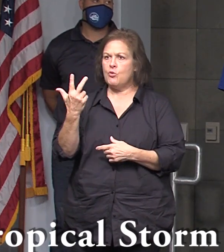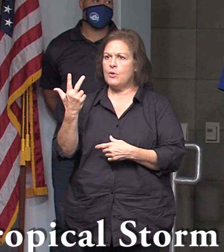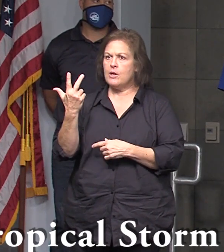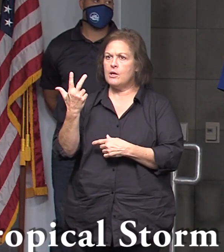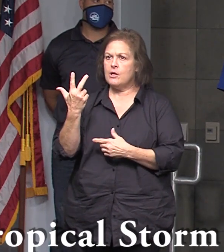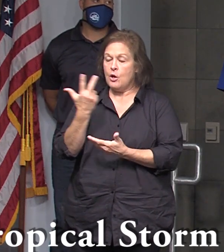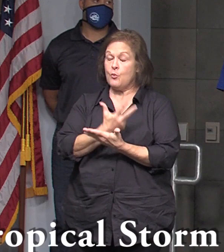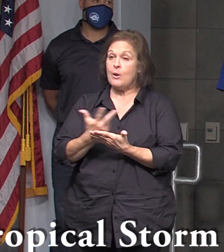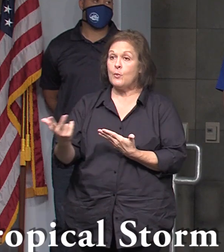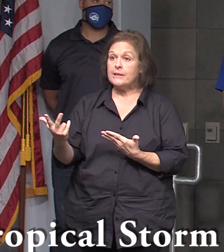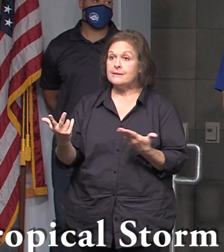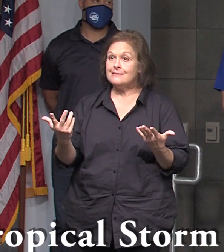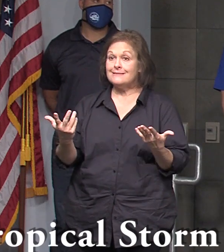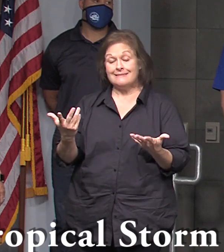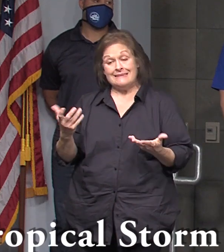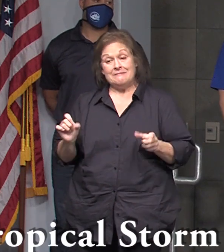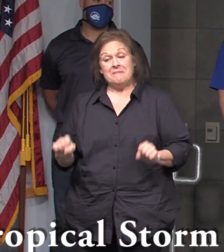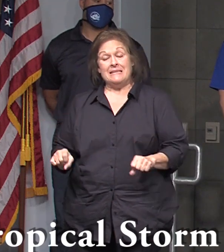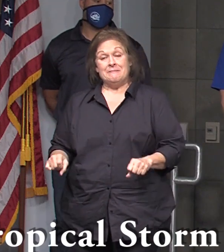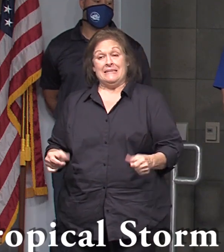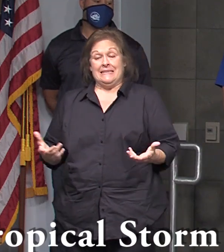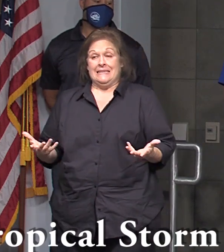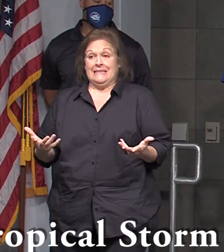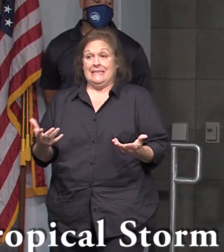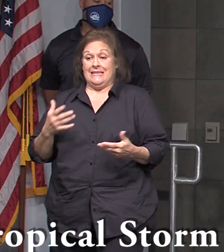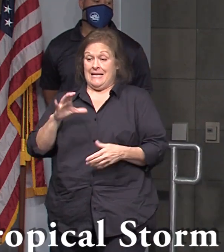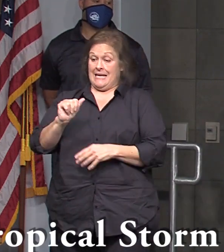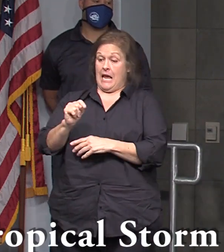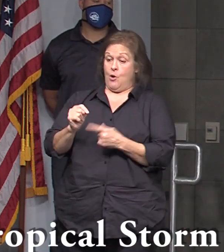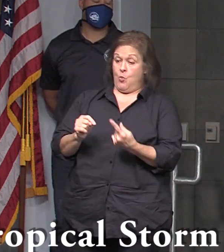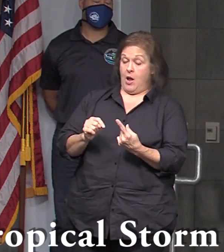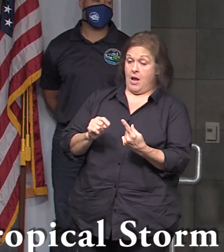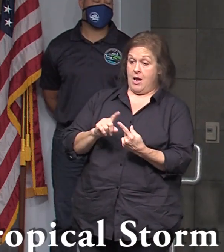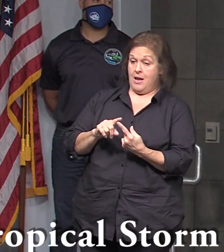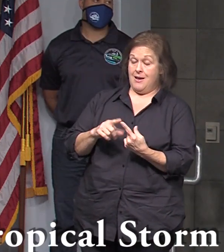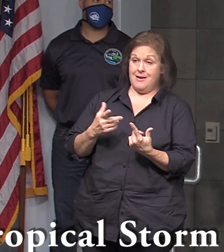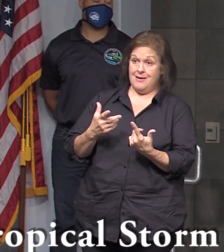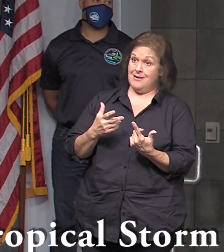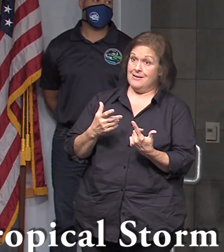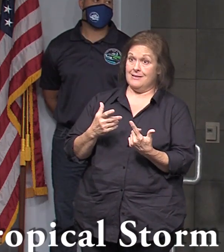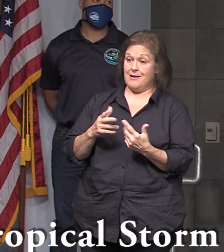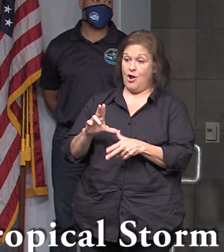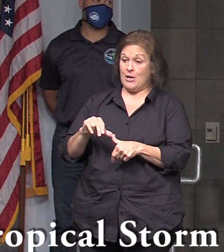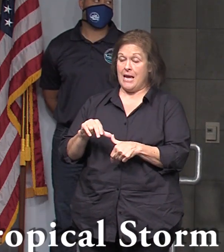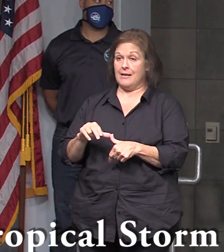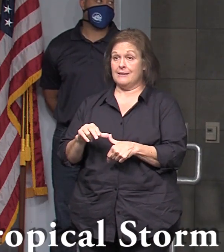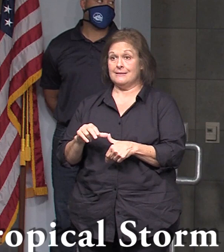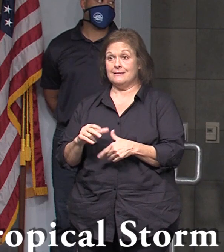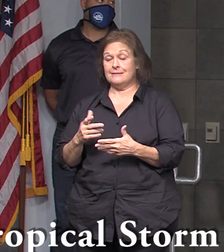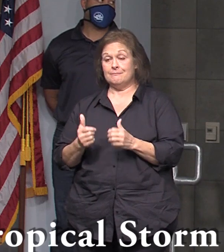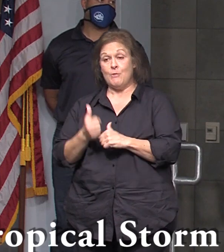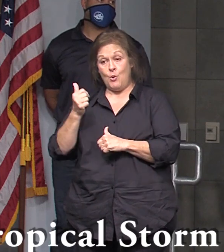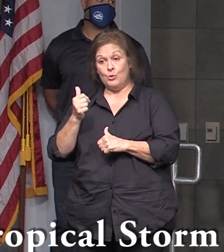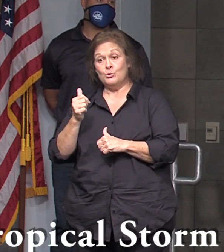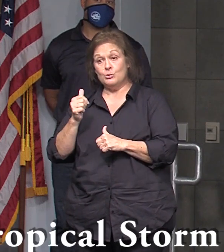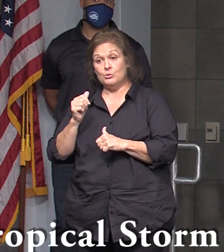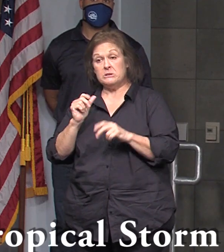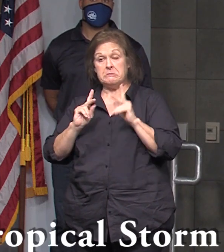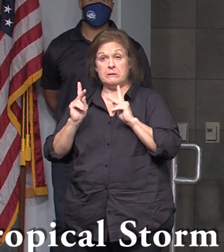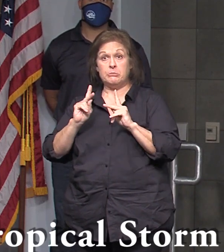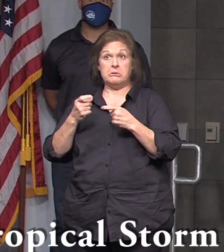it could be that way. So a point of reference for a Category 1 hurricane, we will have the majority of customers